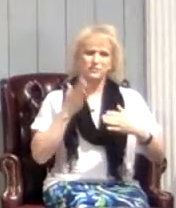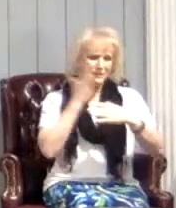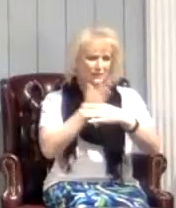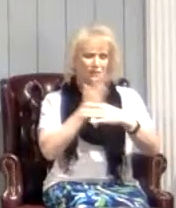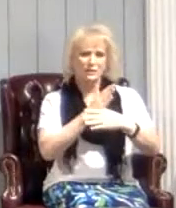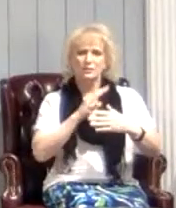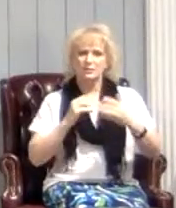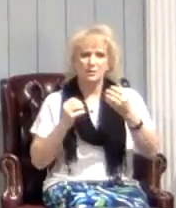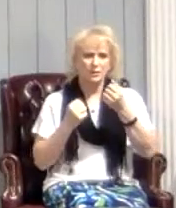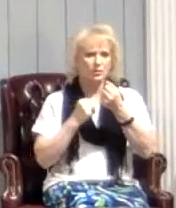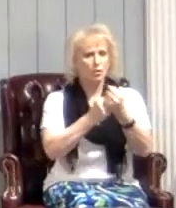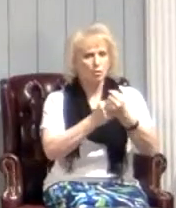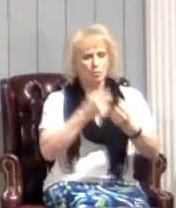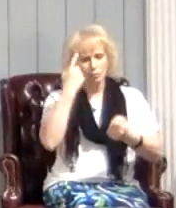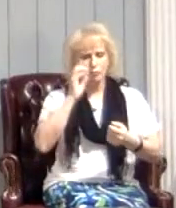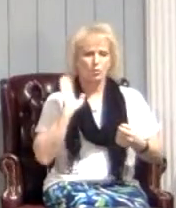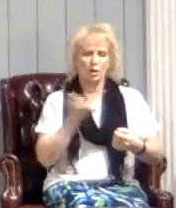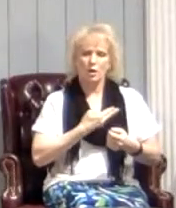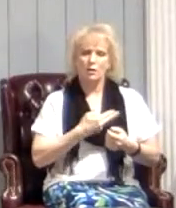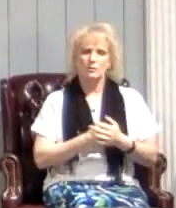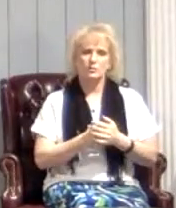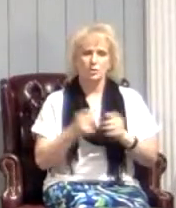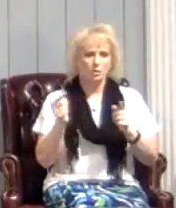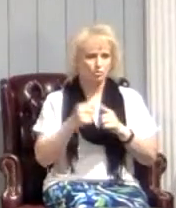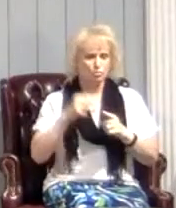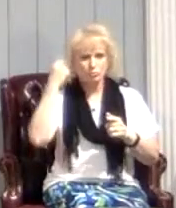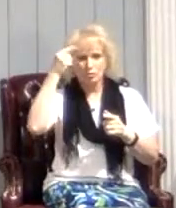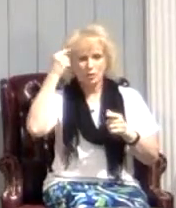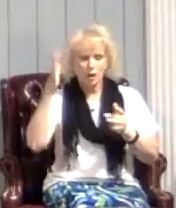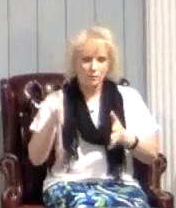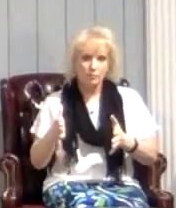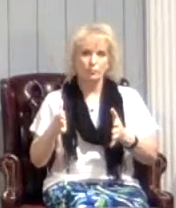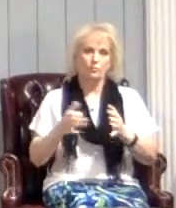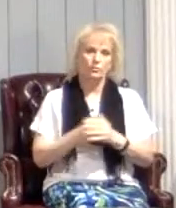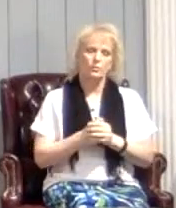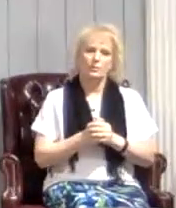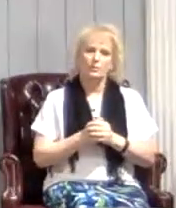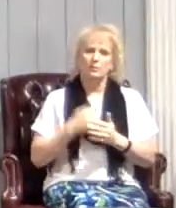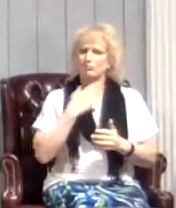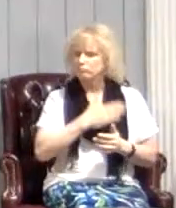our behalf by, and to the mayor, to the governor, and please